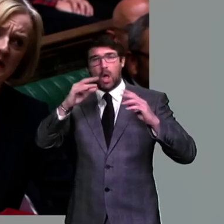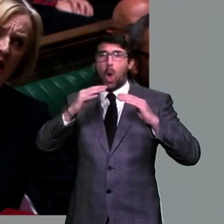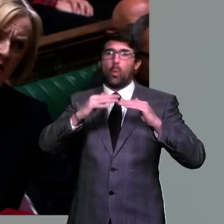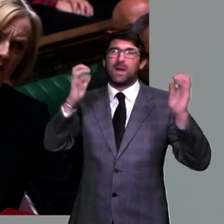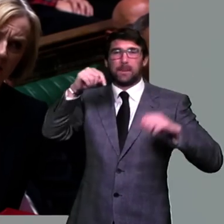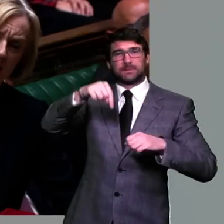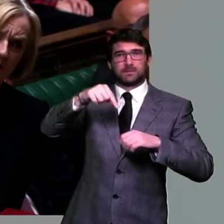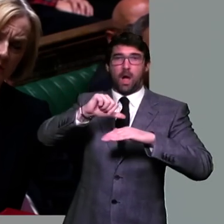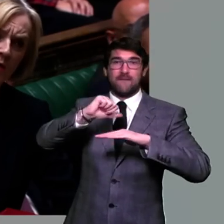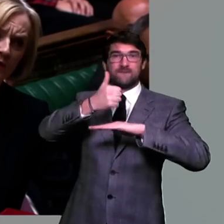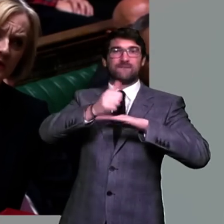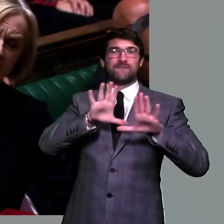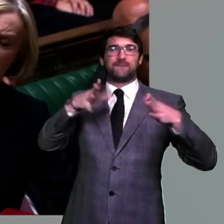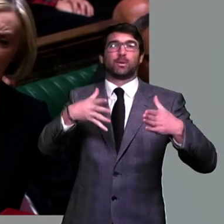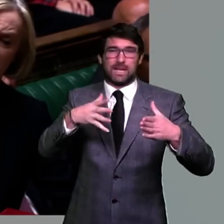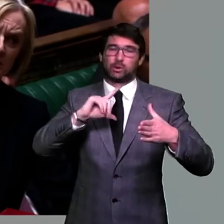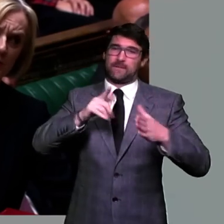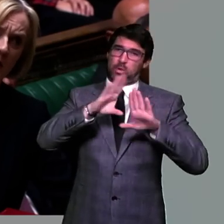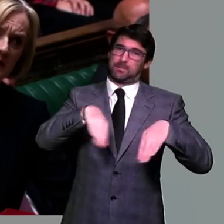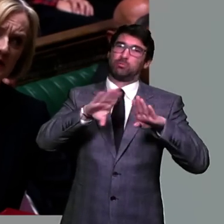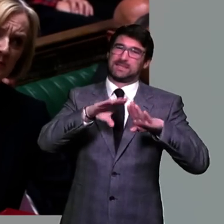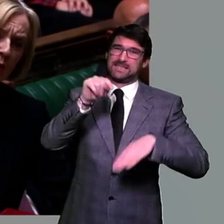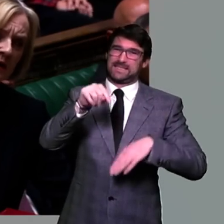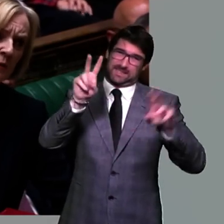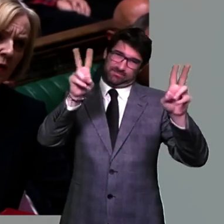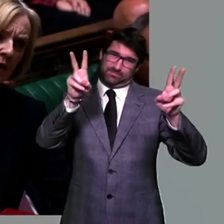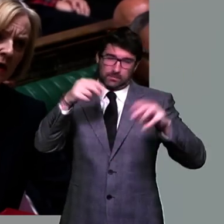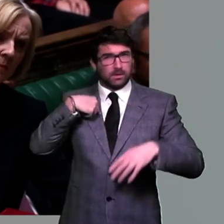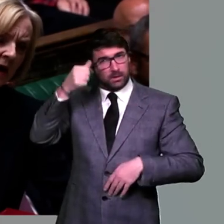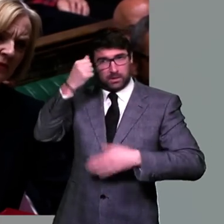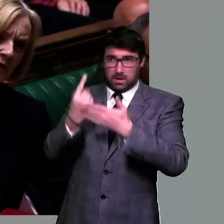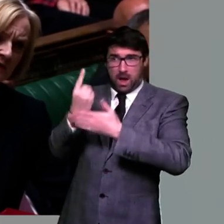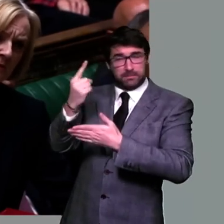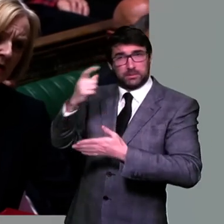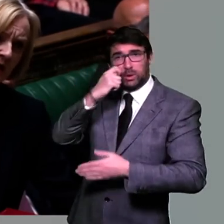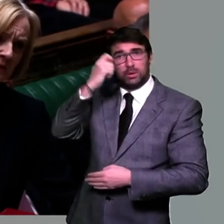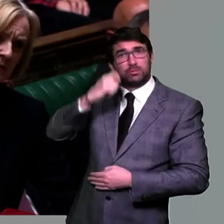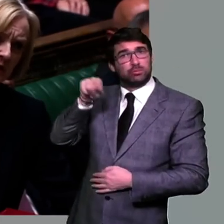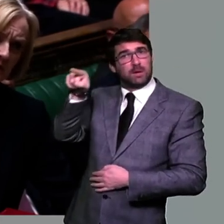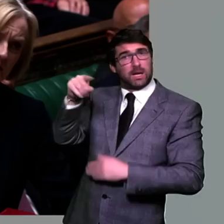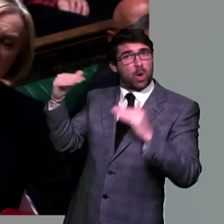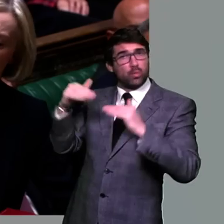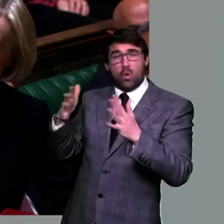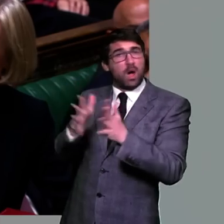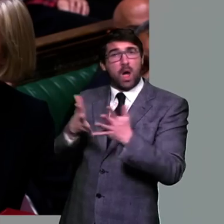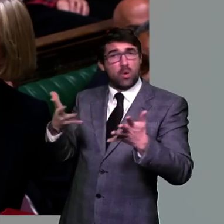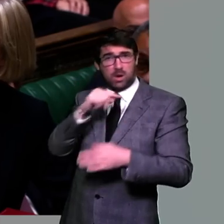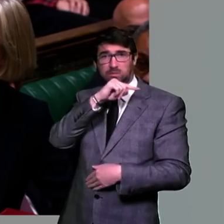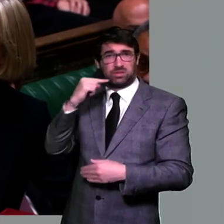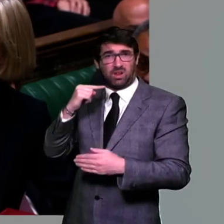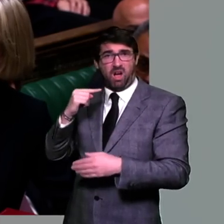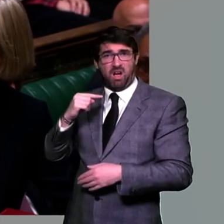think we know from what has happened in Ukraine, the appalling war perpetrated by Vladimir Putin, just